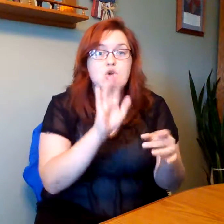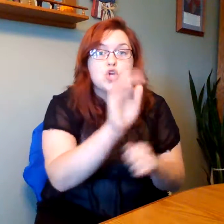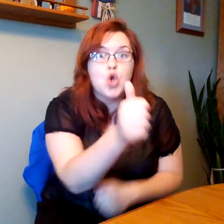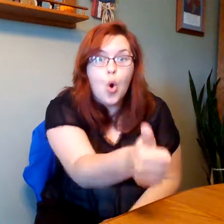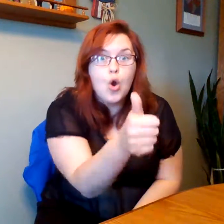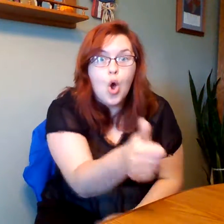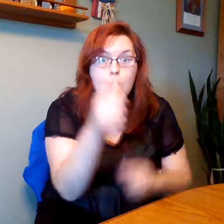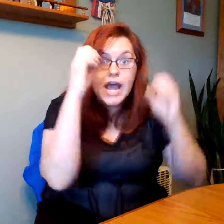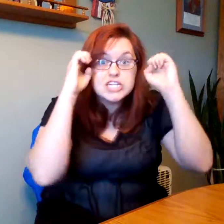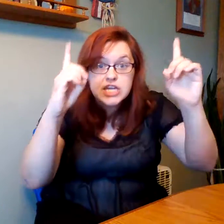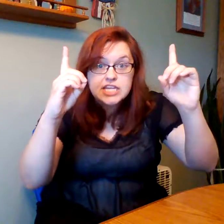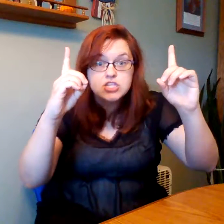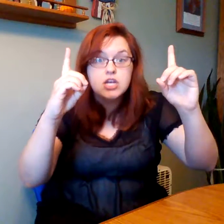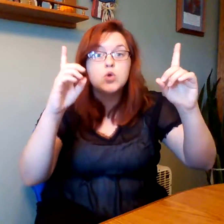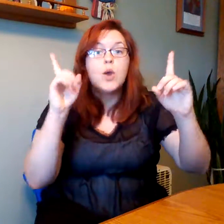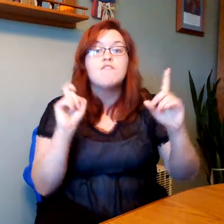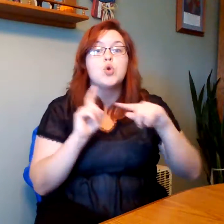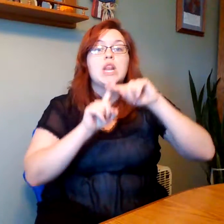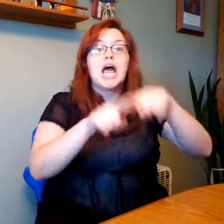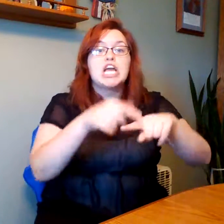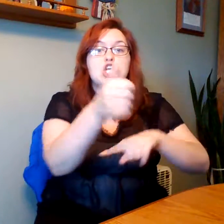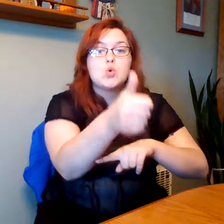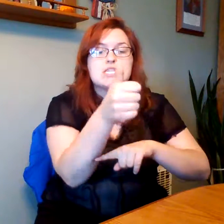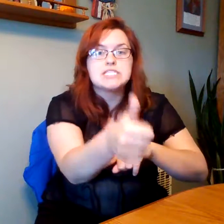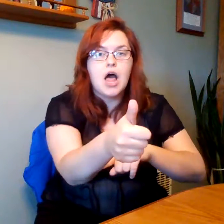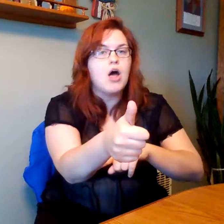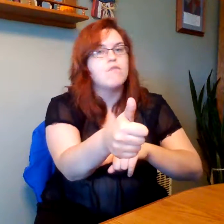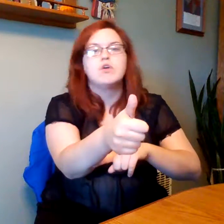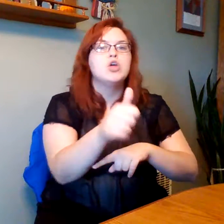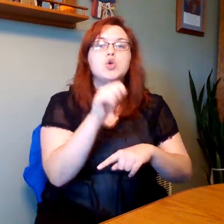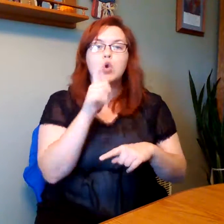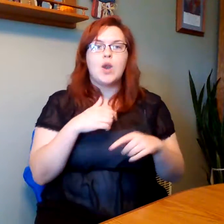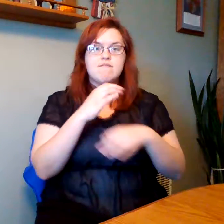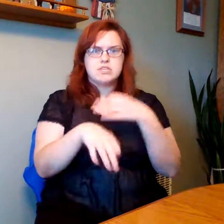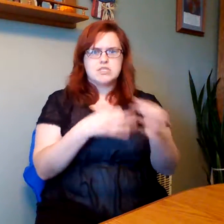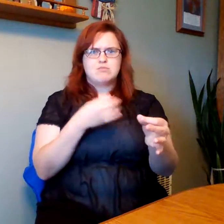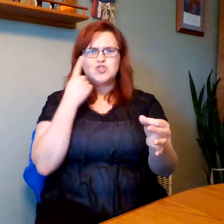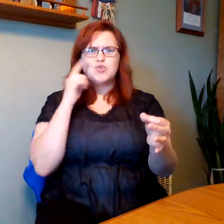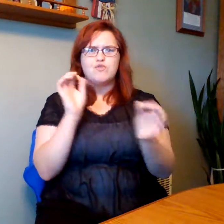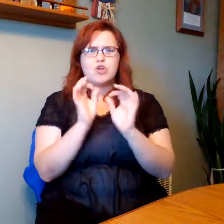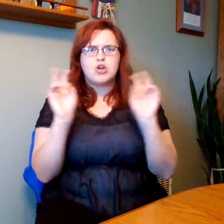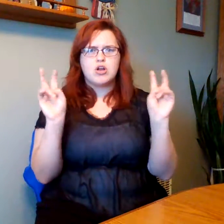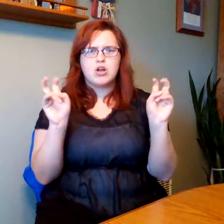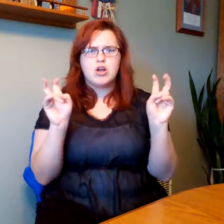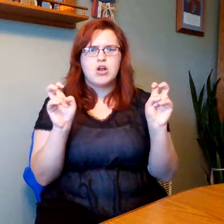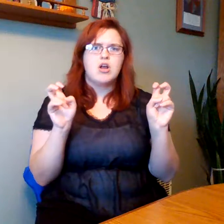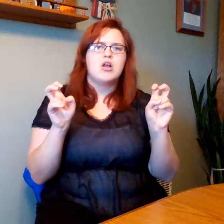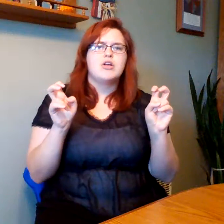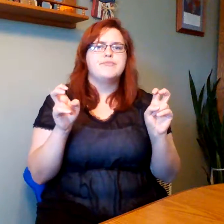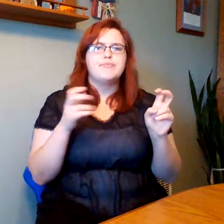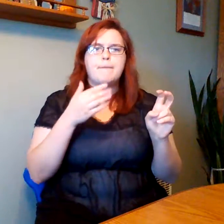learn, there is absolutely no substitute for having your own notes to put your own spin, your own organization on